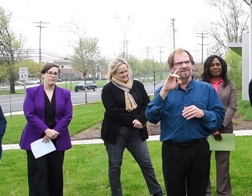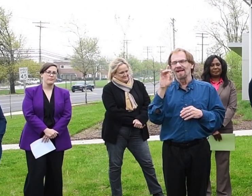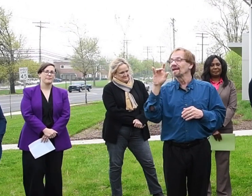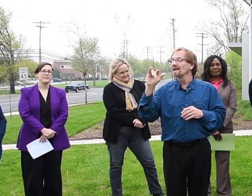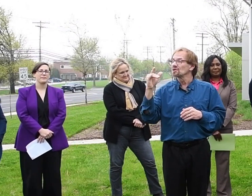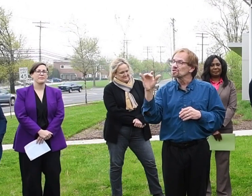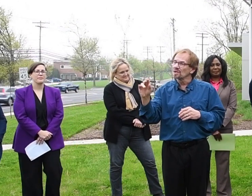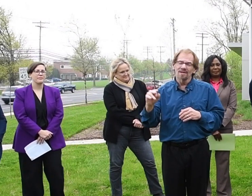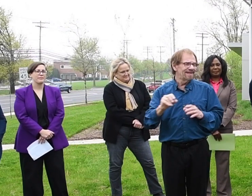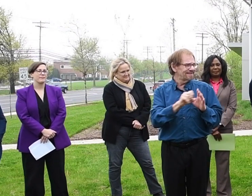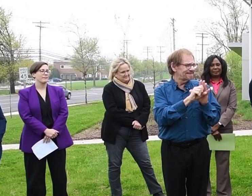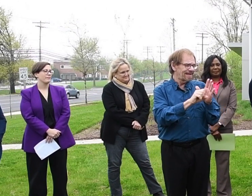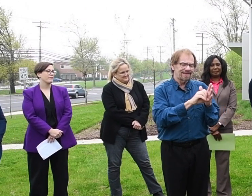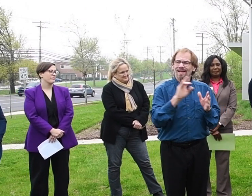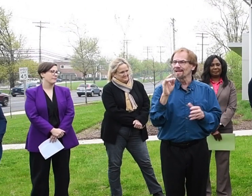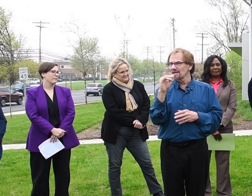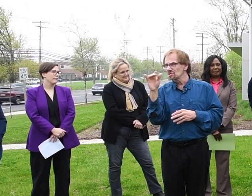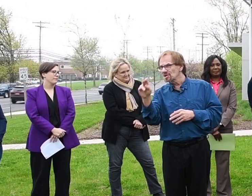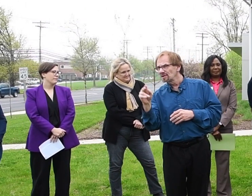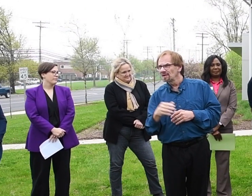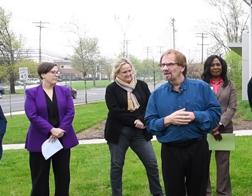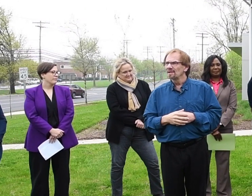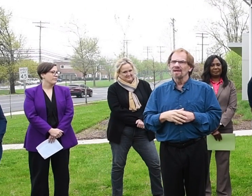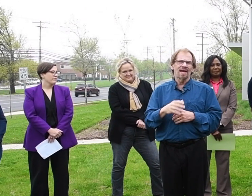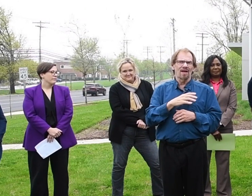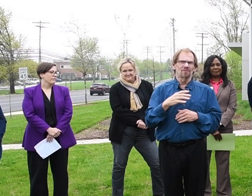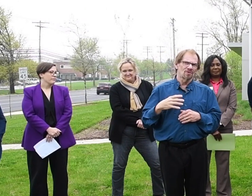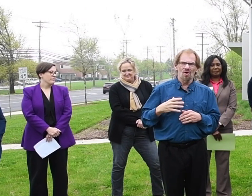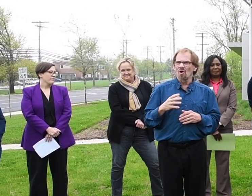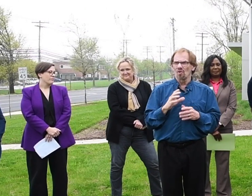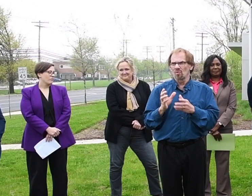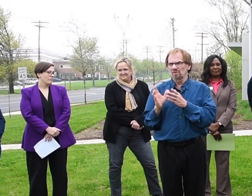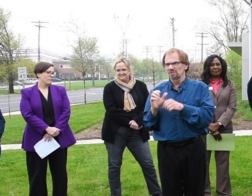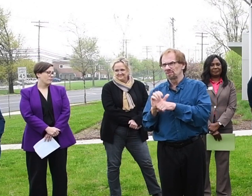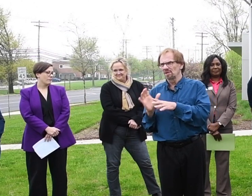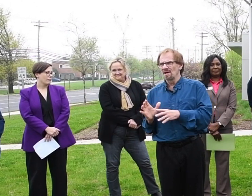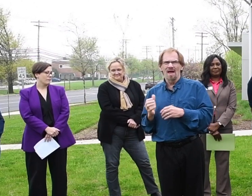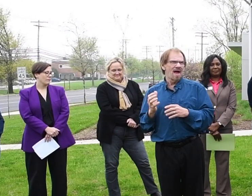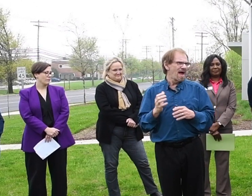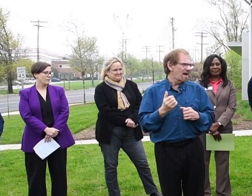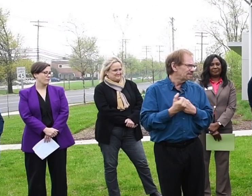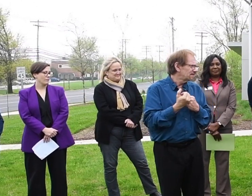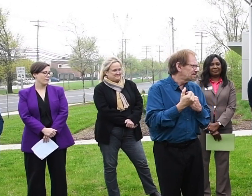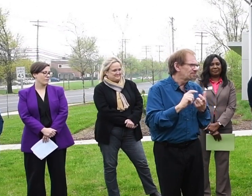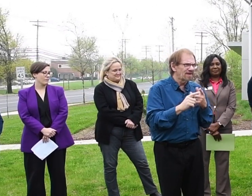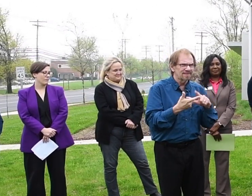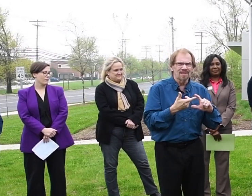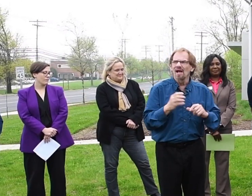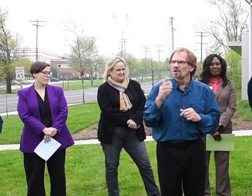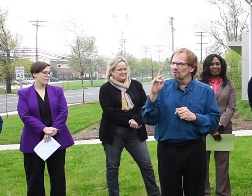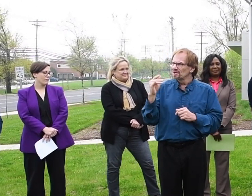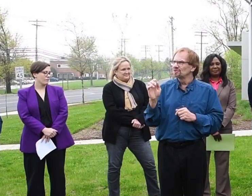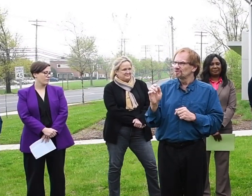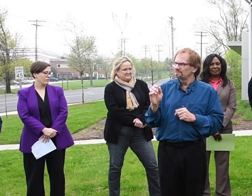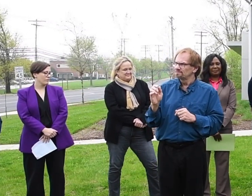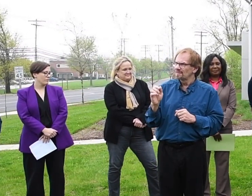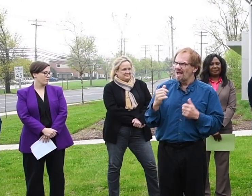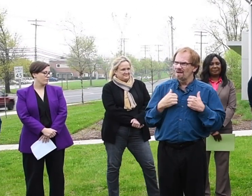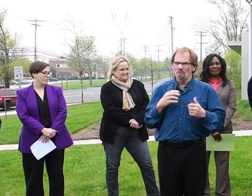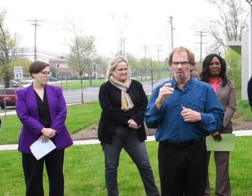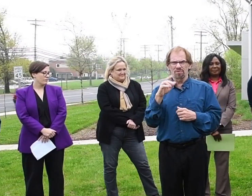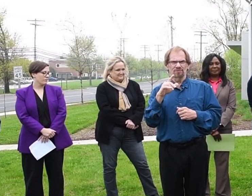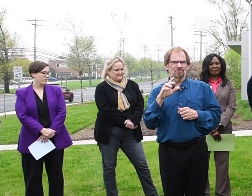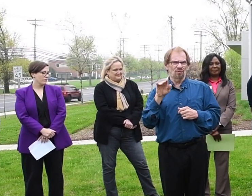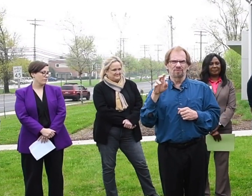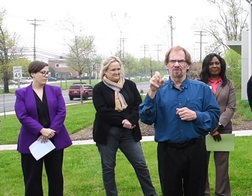members of our state delegation, council colleagues, advocates, friends, Elkridge residents. I am Opal Jones from